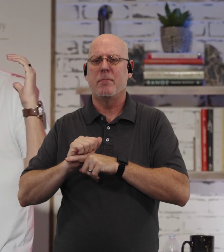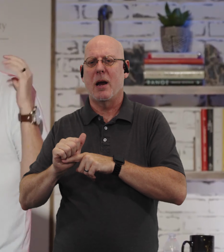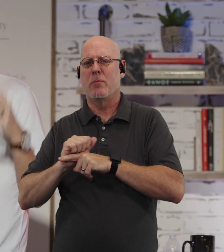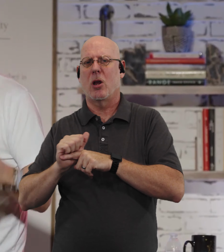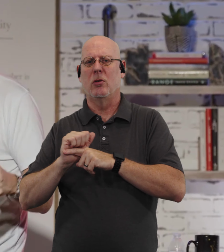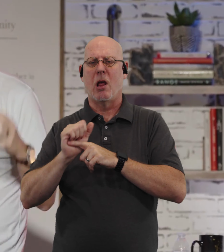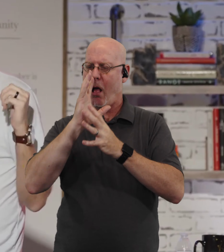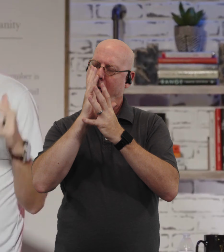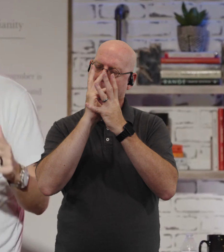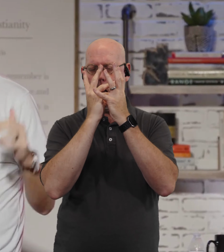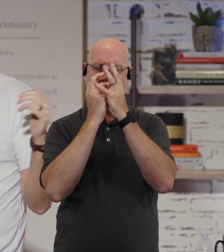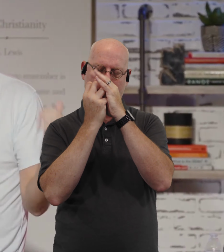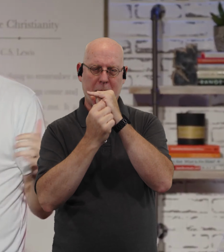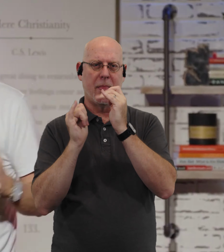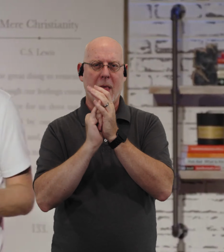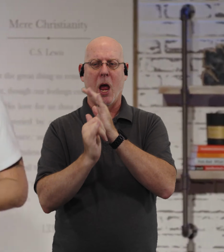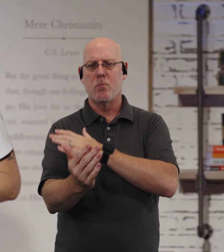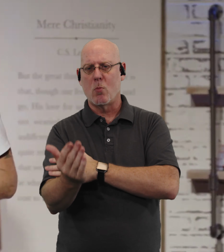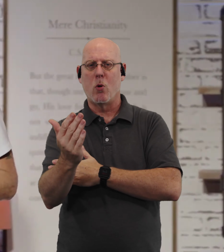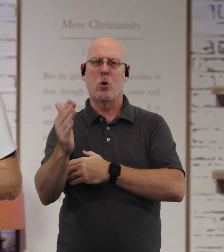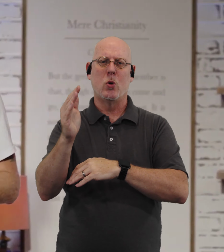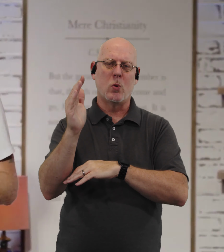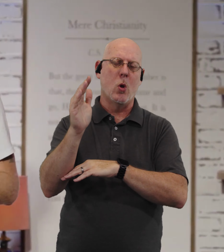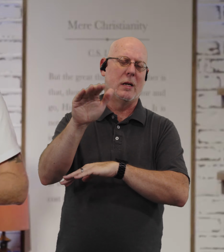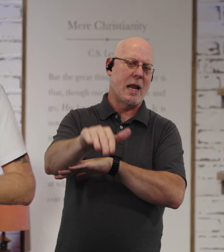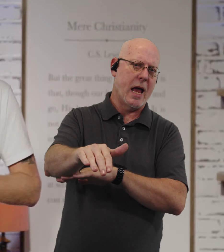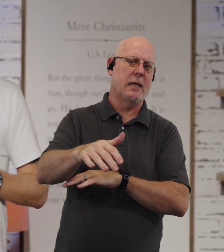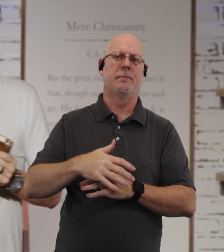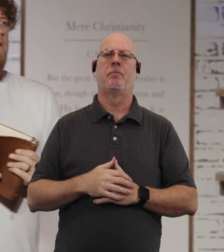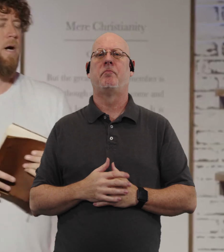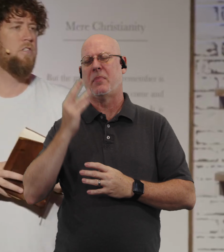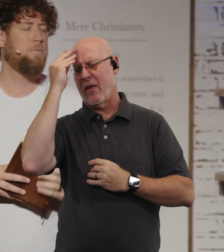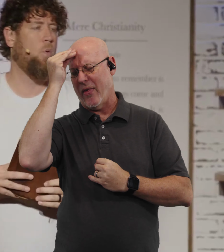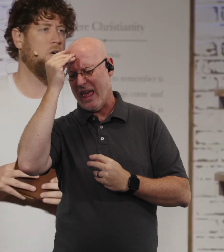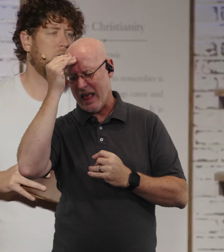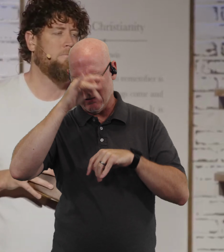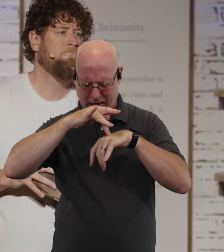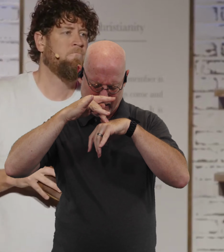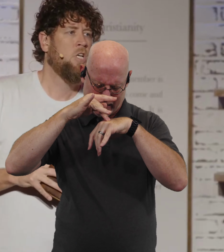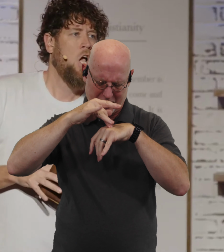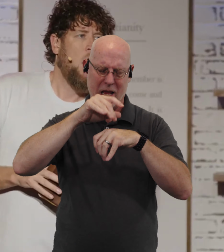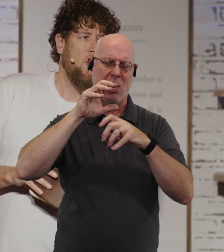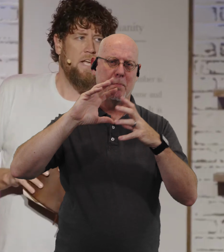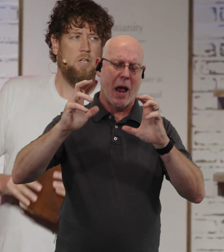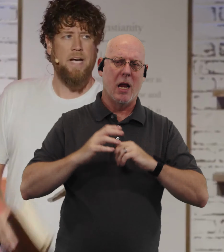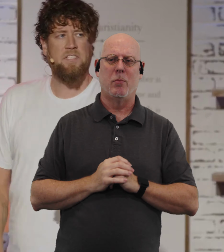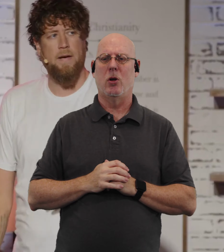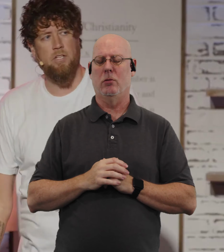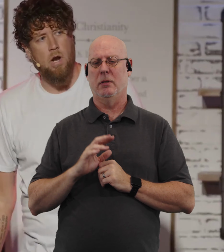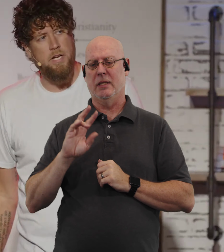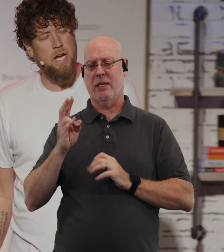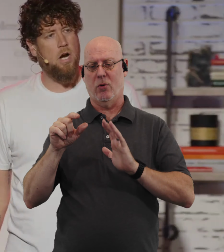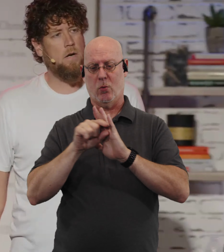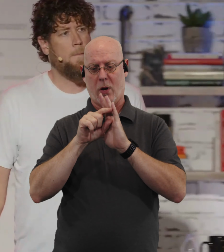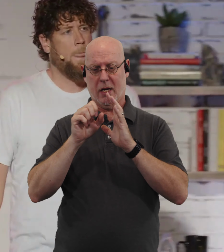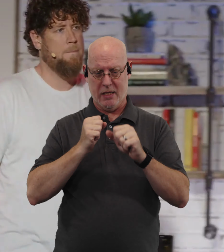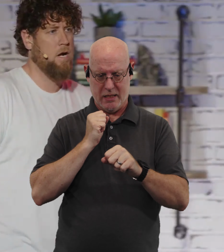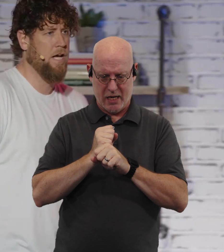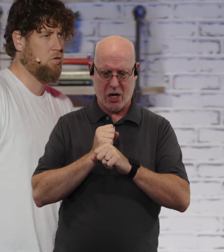always consumed with basketball, morning, noon, and nights, thinking about the sports. I went into my seventh grade